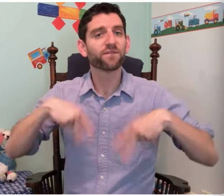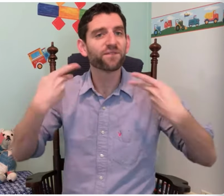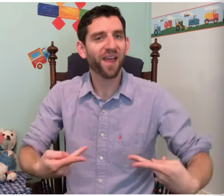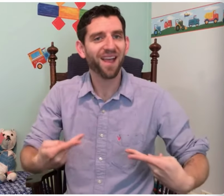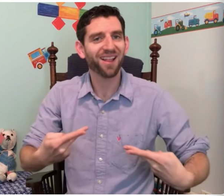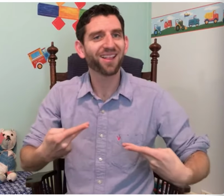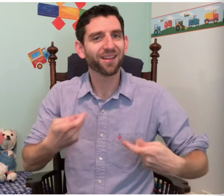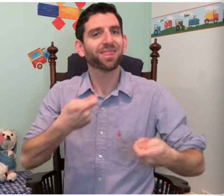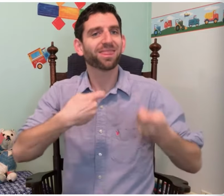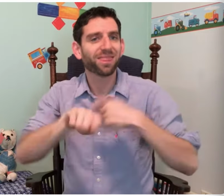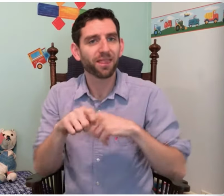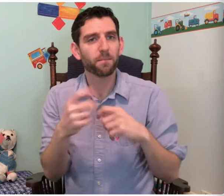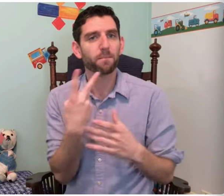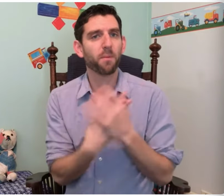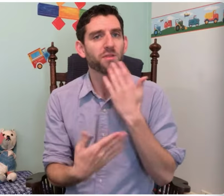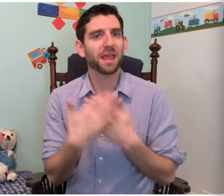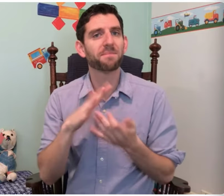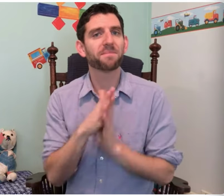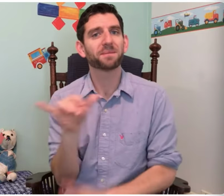Or they'll flip it